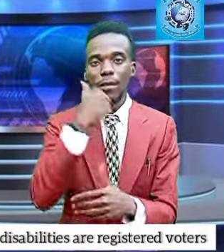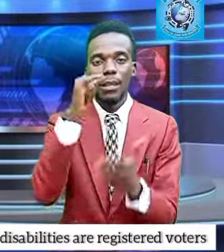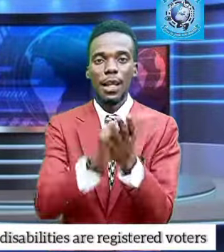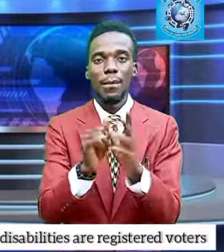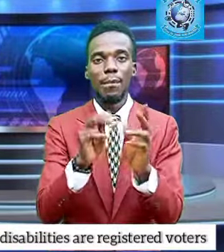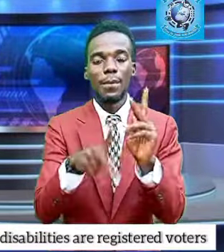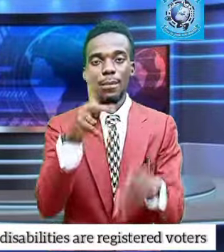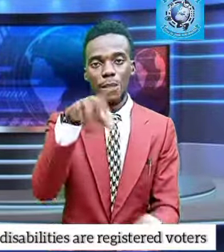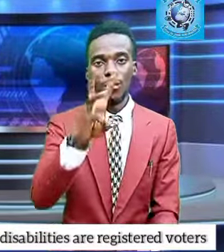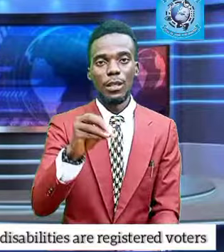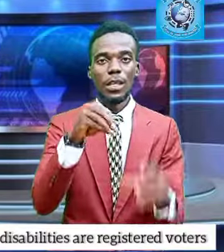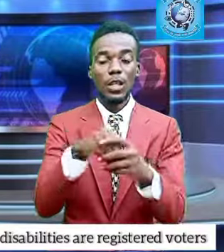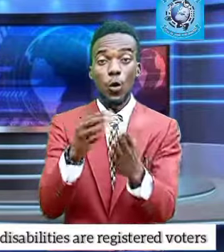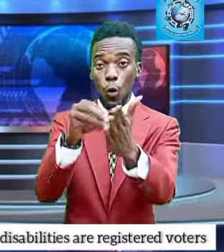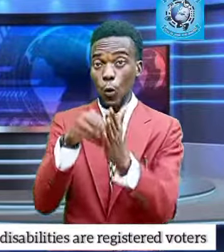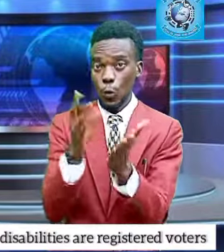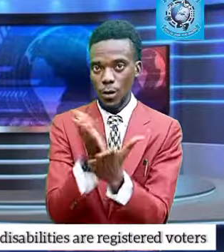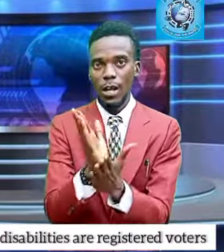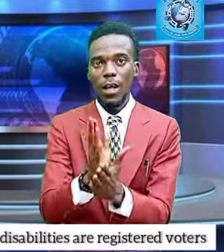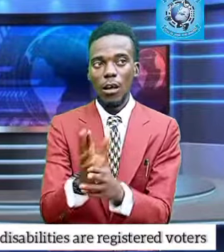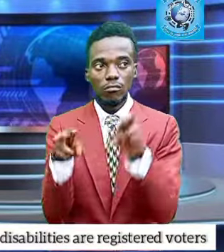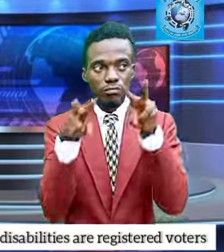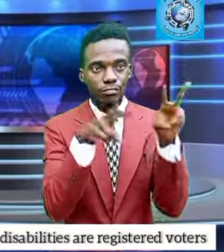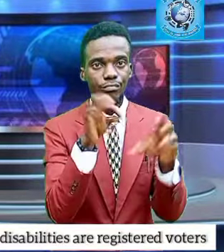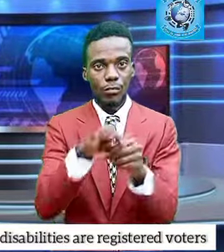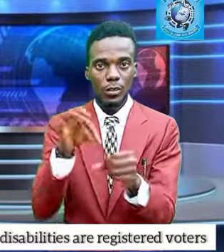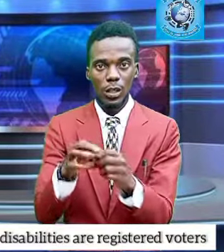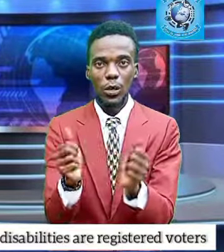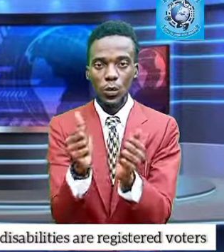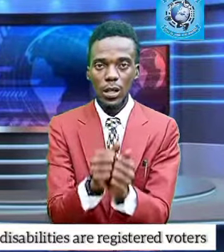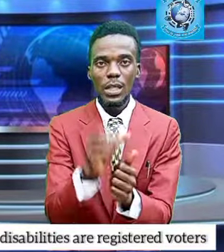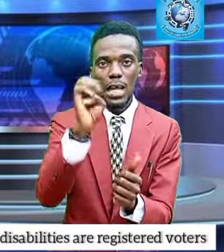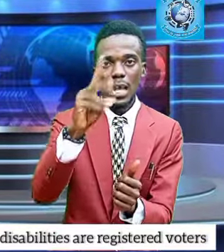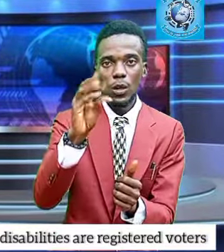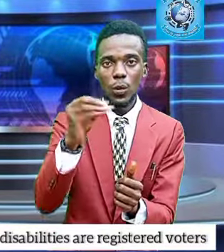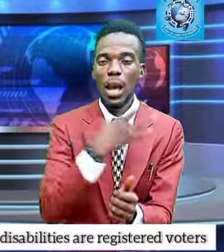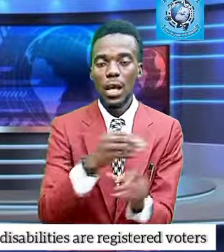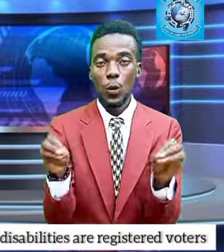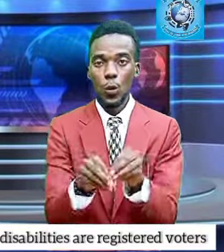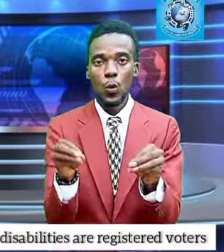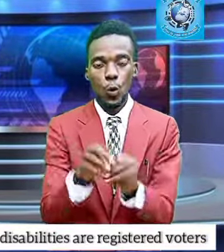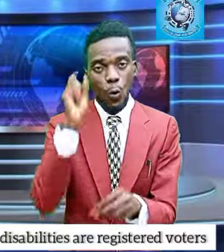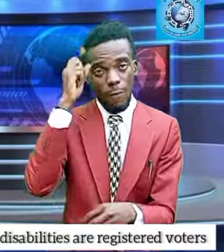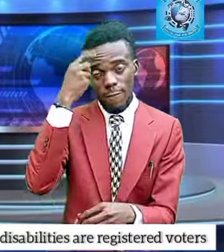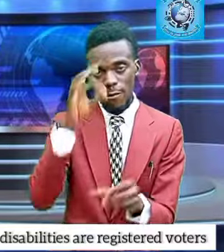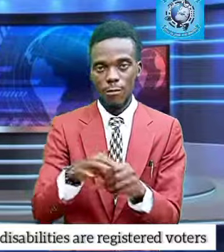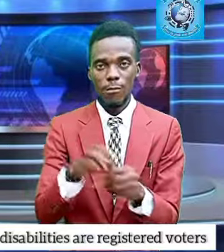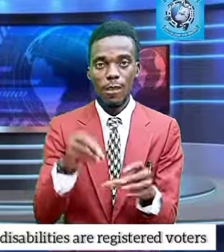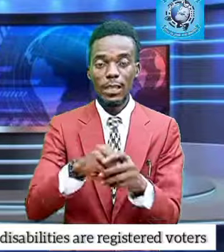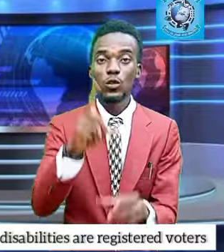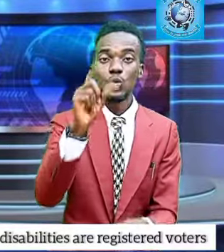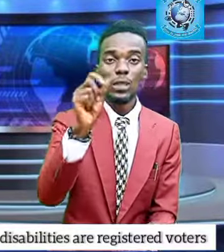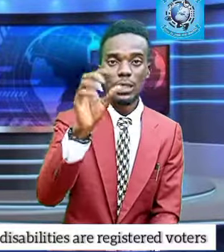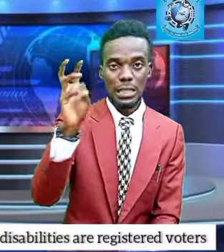right observed elections, beginning with Edo and Ondo governorship elections in 2016.